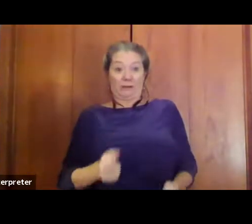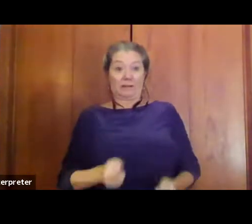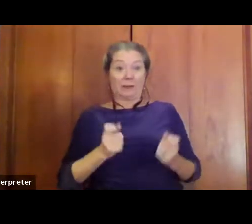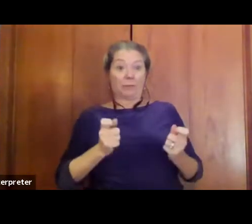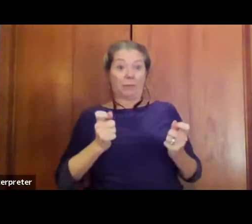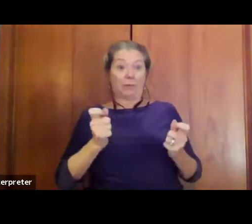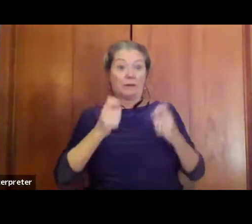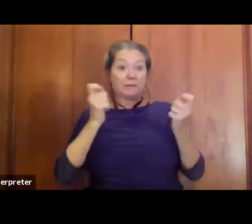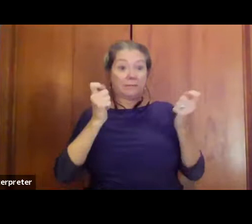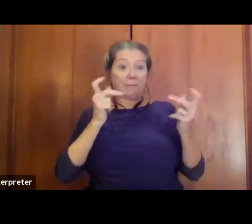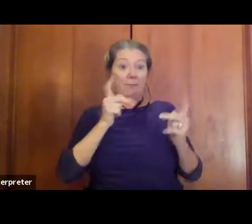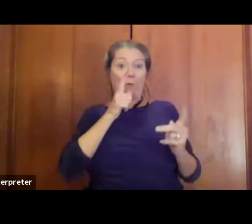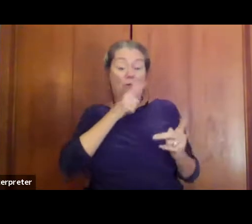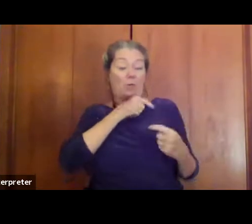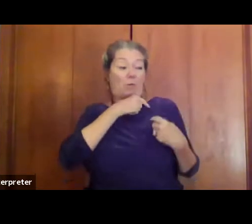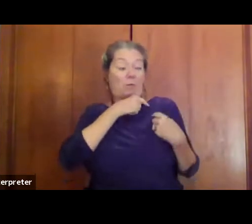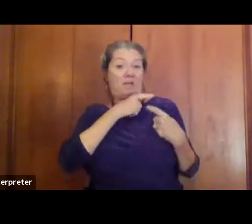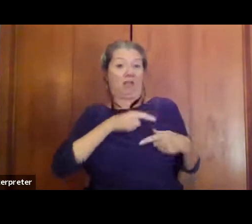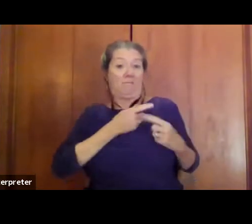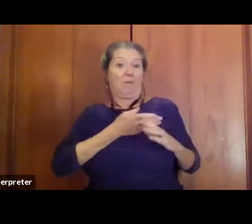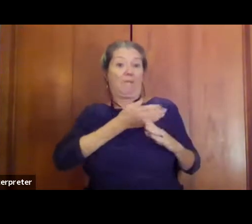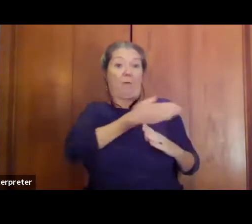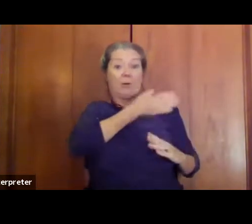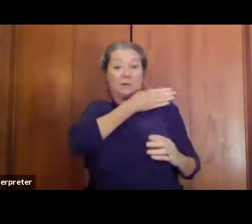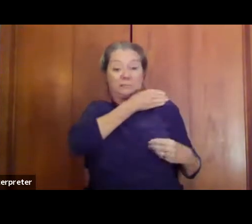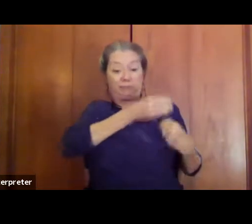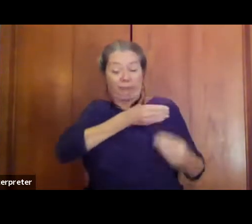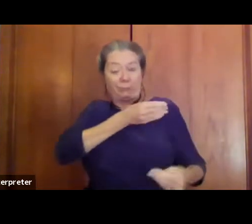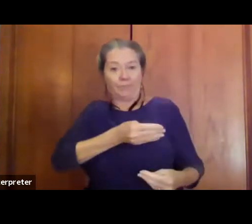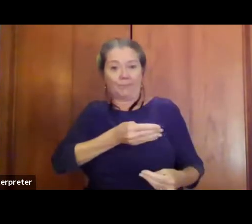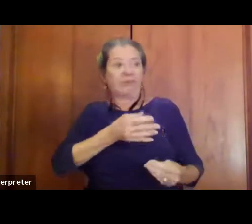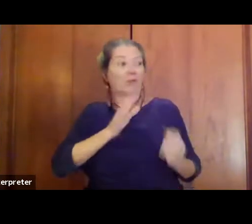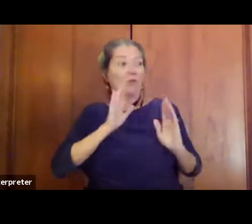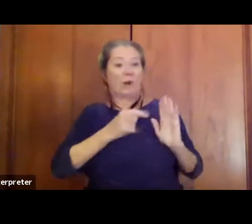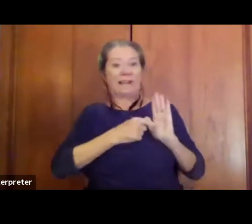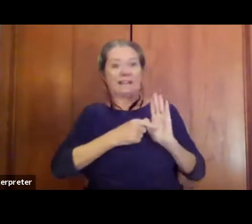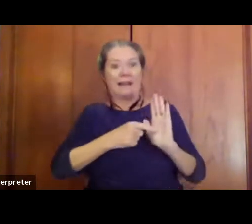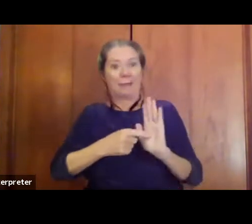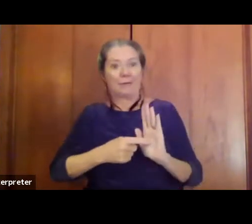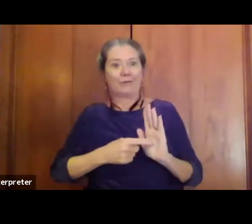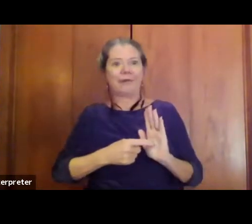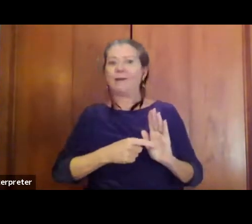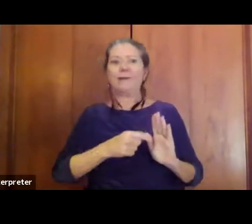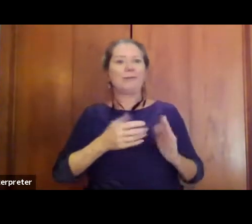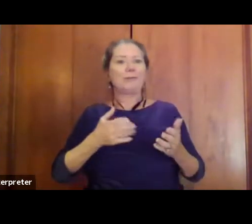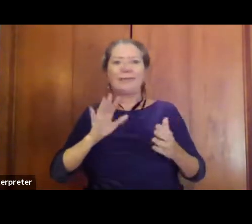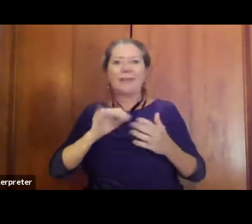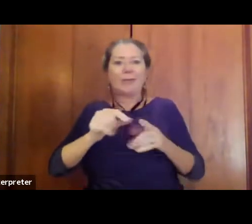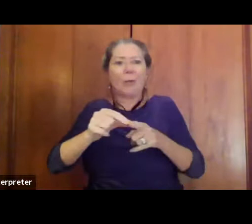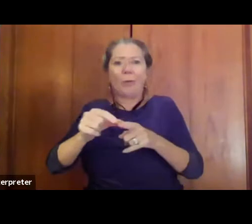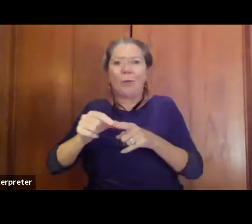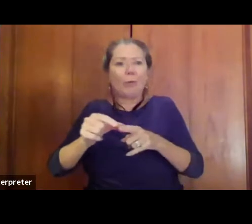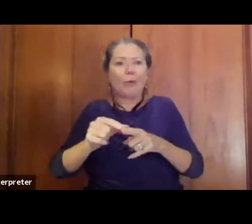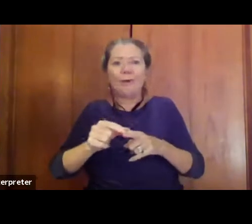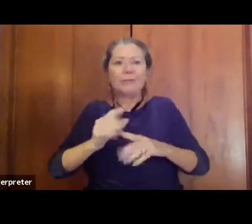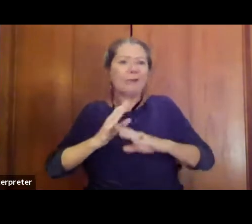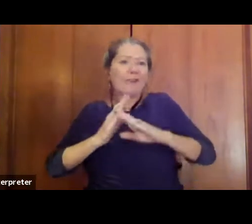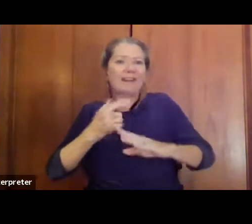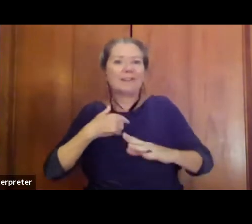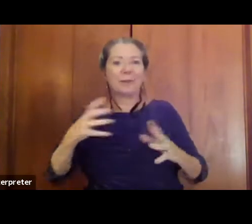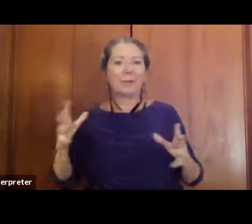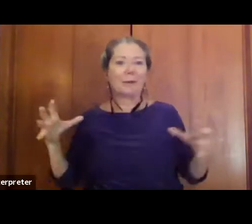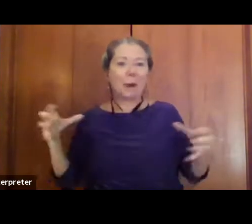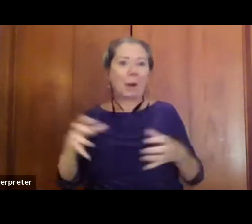us, those who are great examples for us today, prevent us from coming together because of the vocabulary. I'm not saying